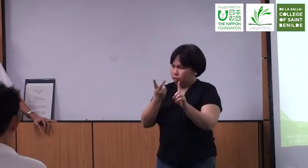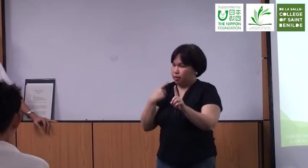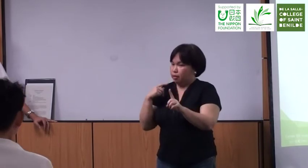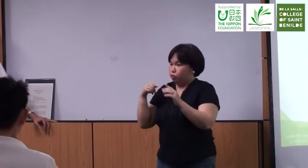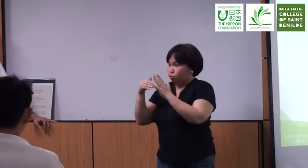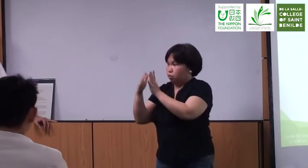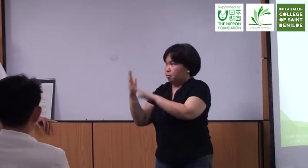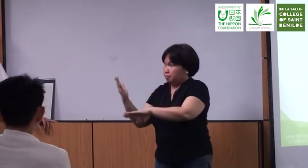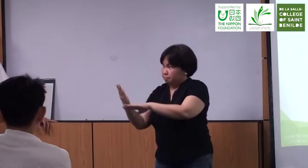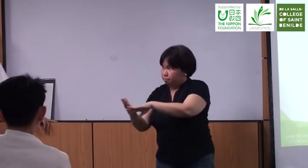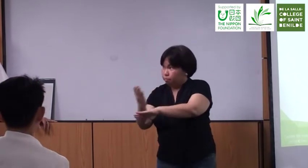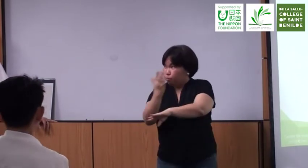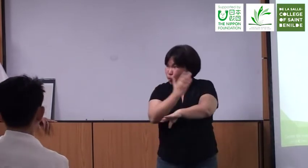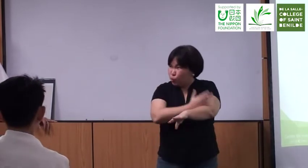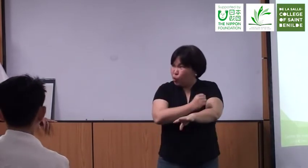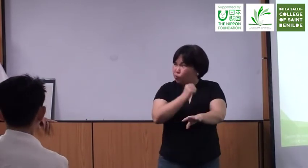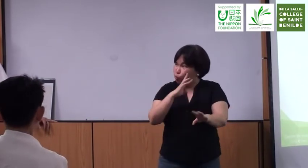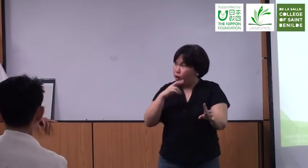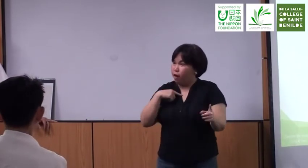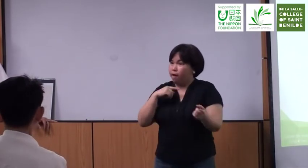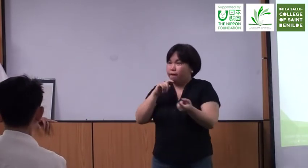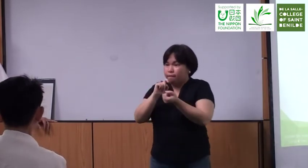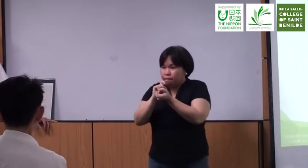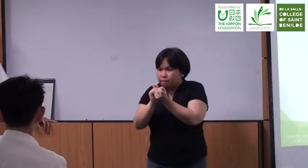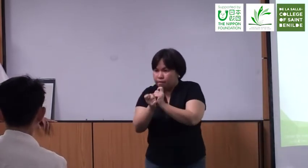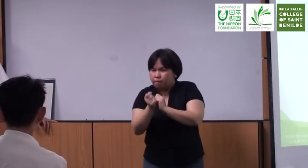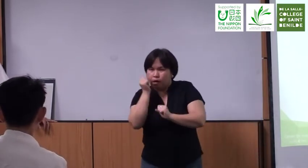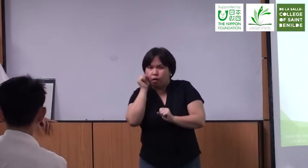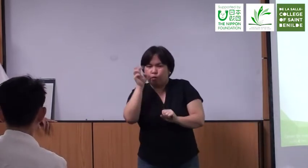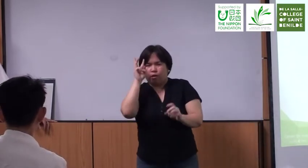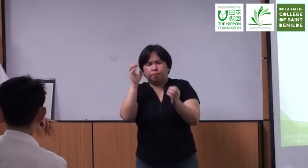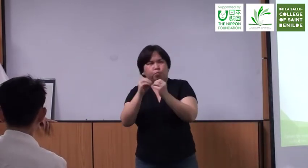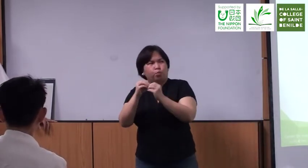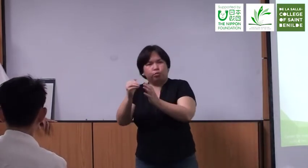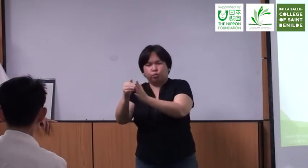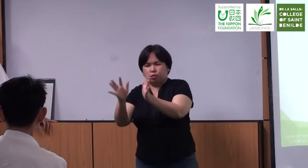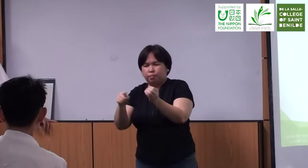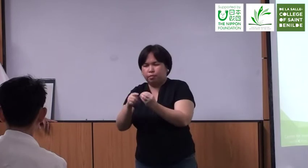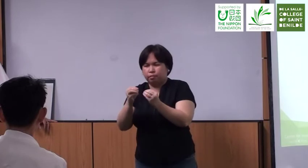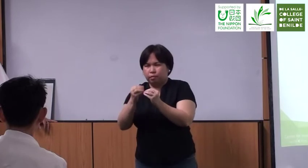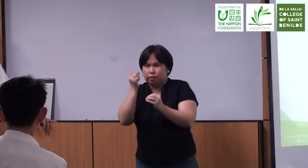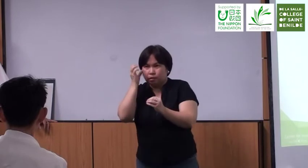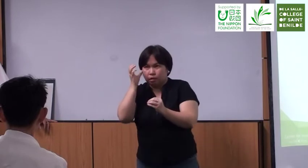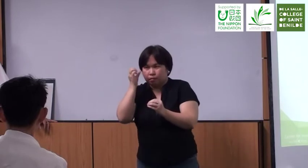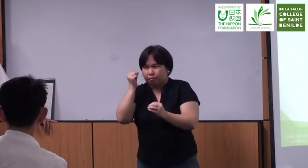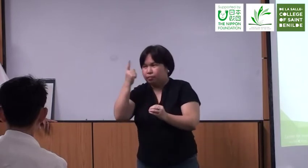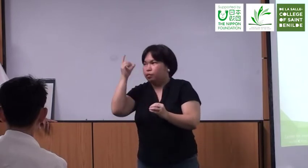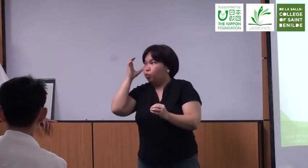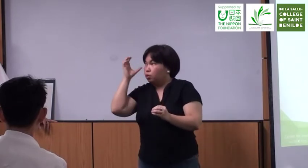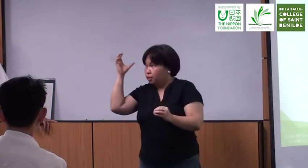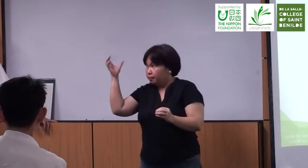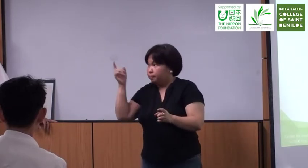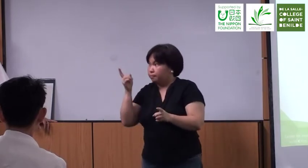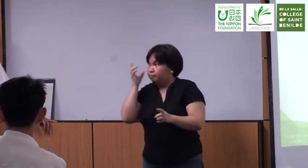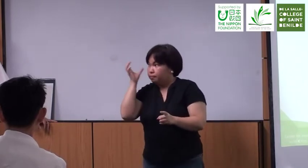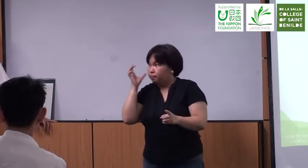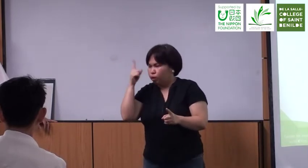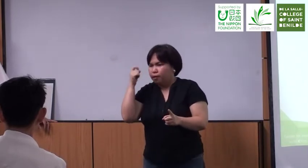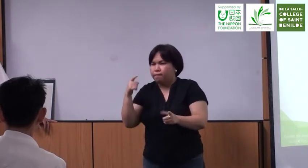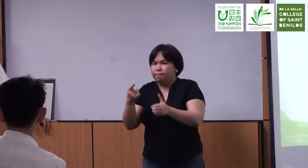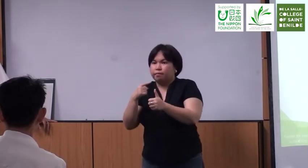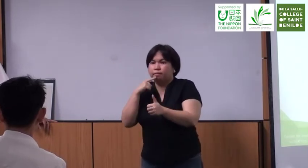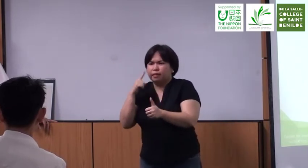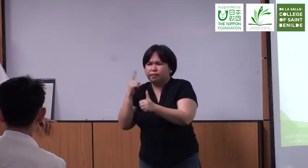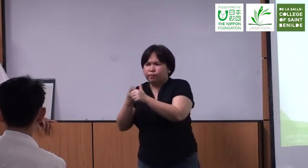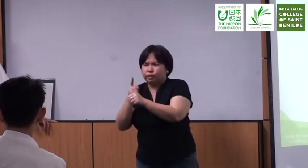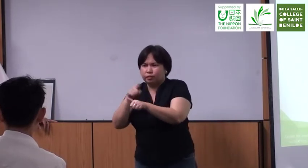changes in terms of understanding yung mga concepts mo? Kasi di ba parang kung first time you